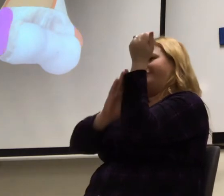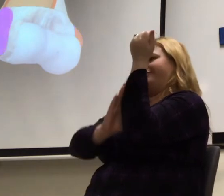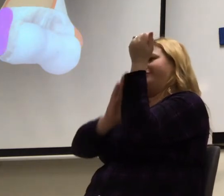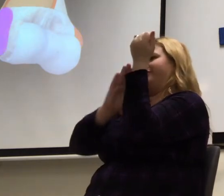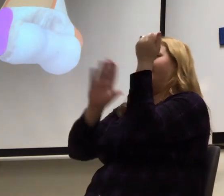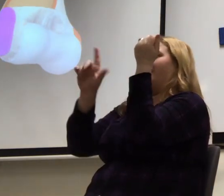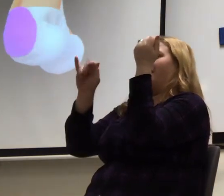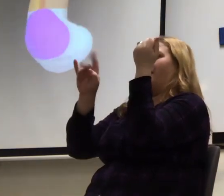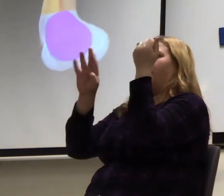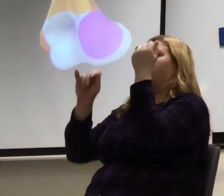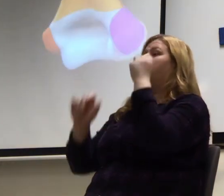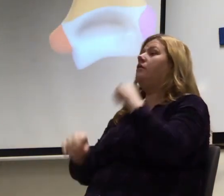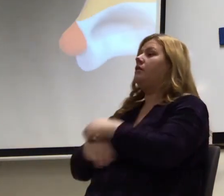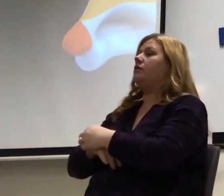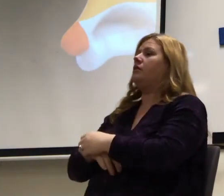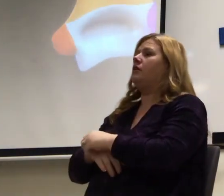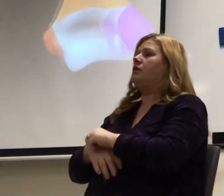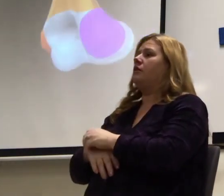Highlighted in purple now.